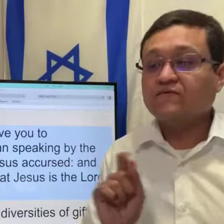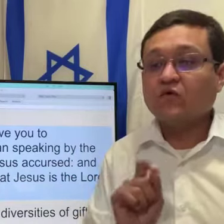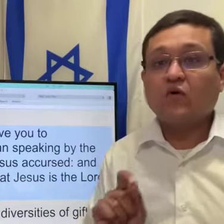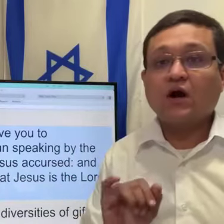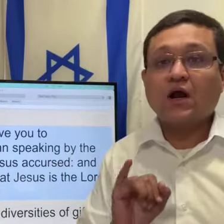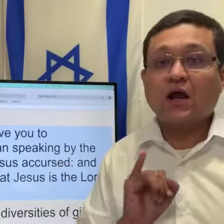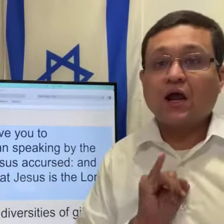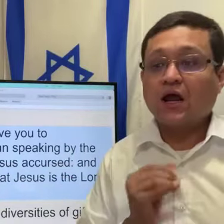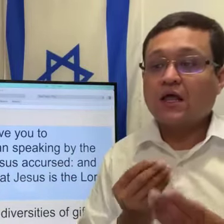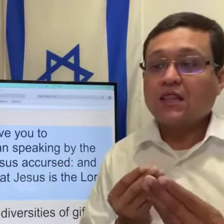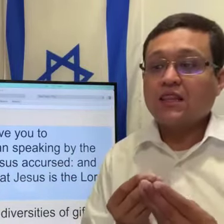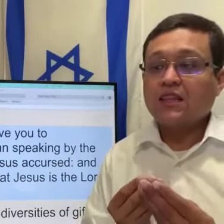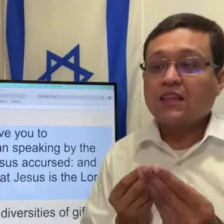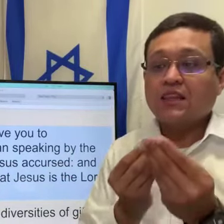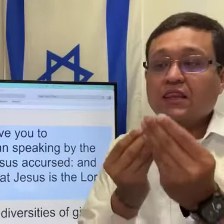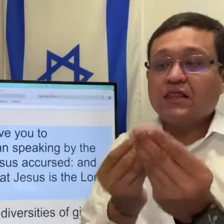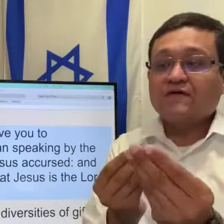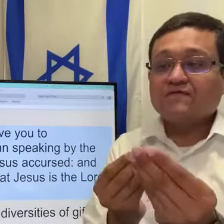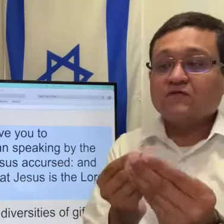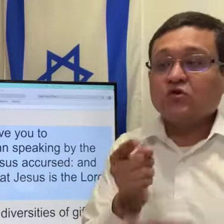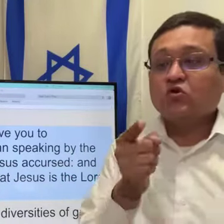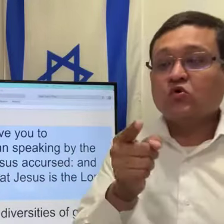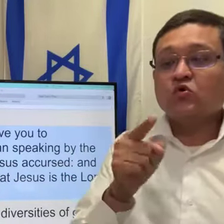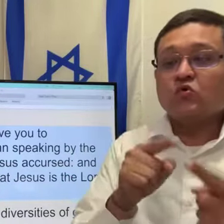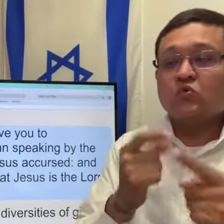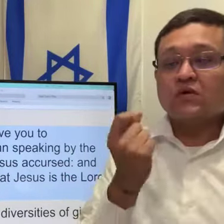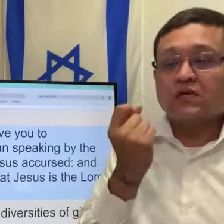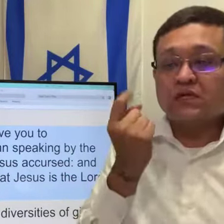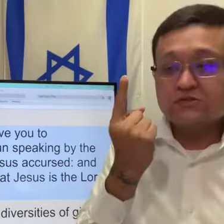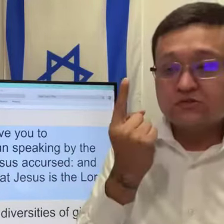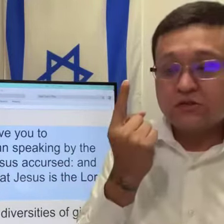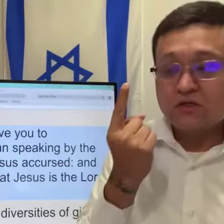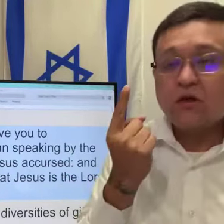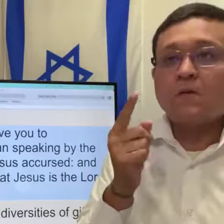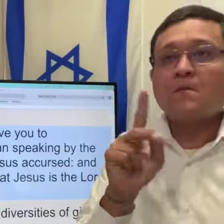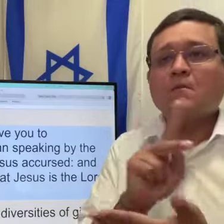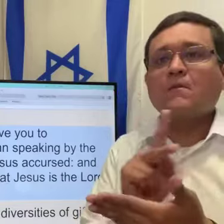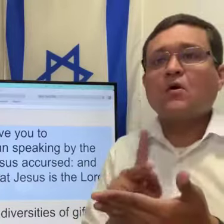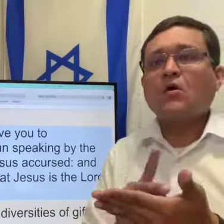And he said, Wherefore I give you to understand.